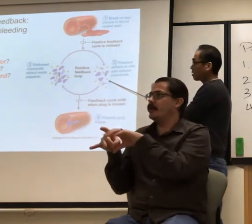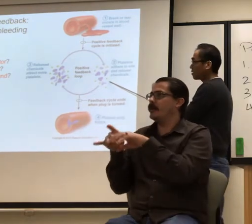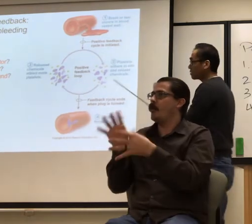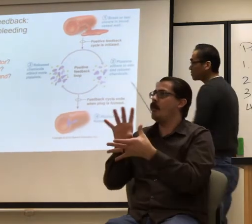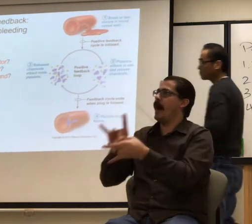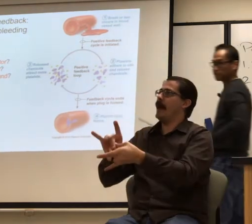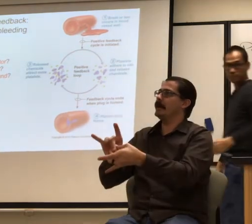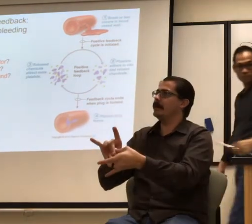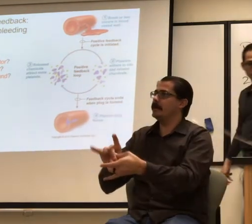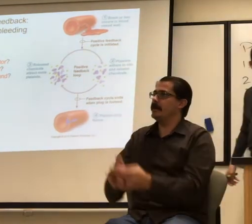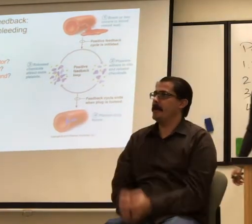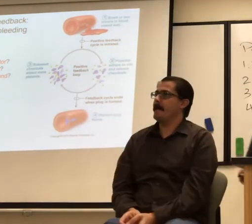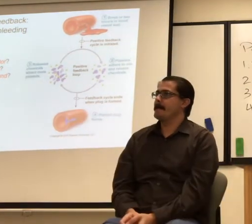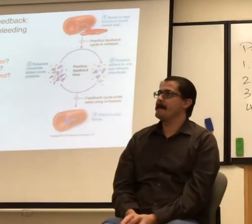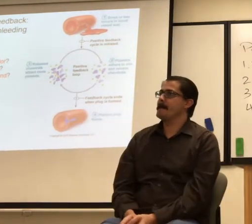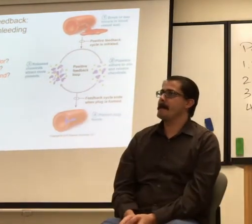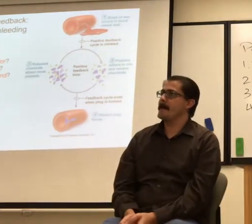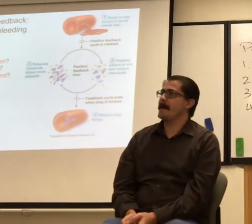okay?